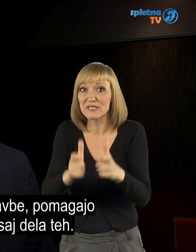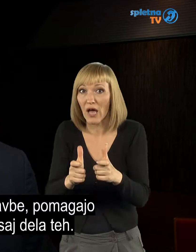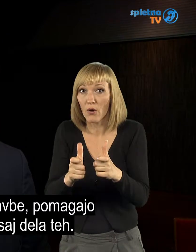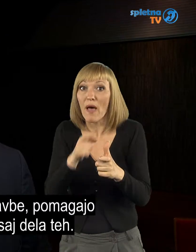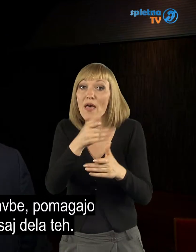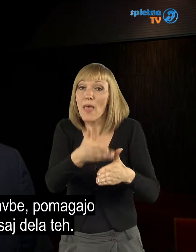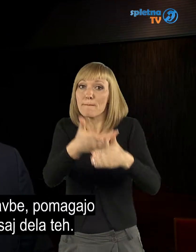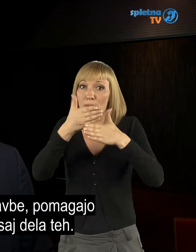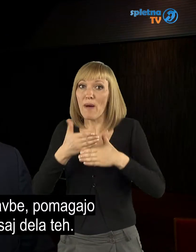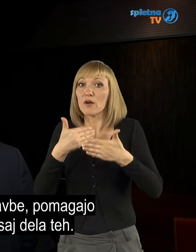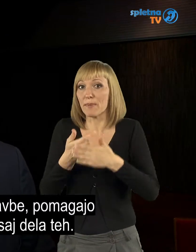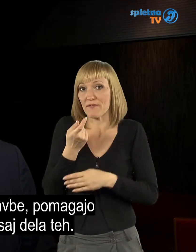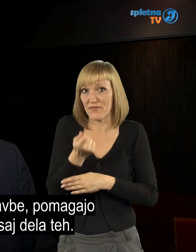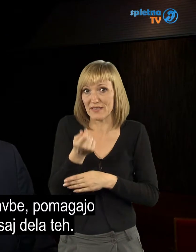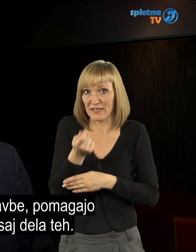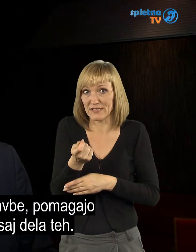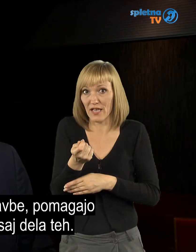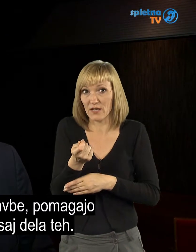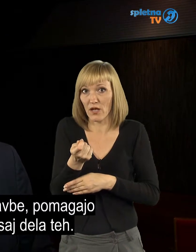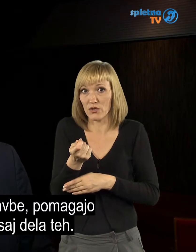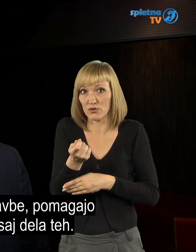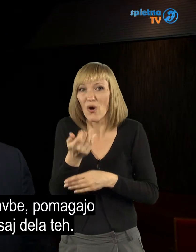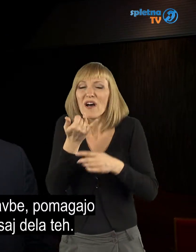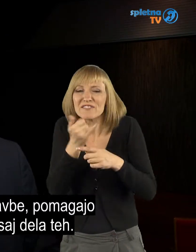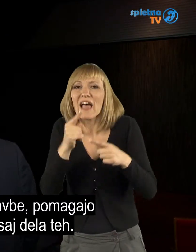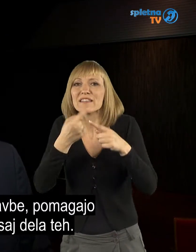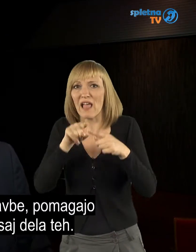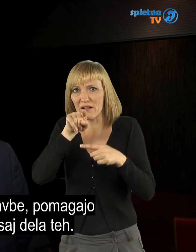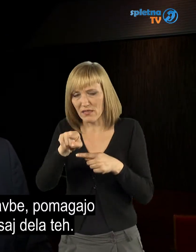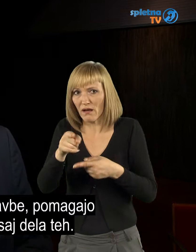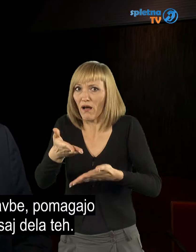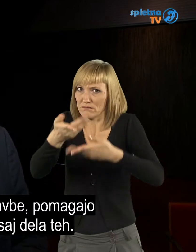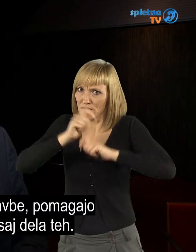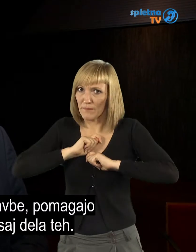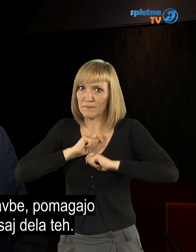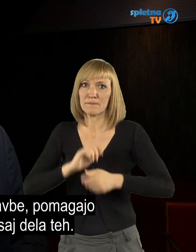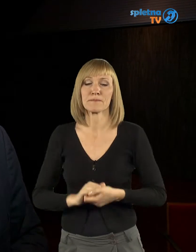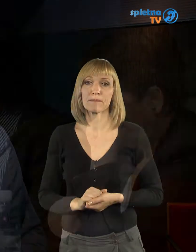for example, new building, they're going to help us for financing and part of it.